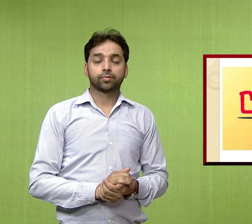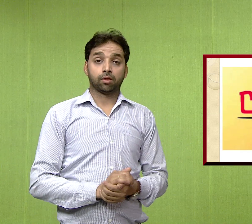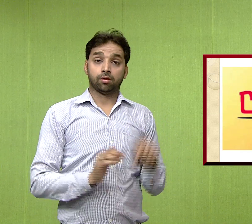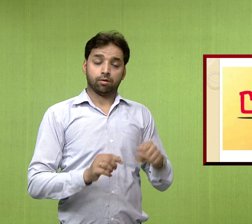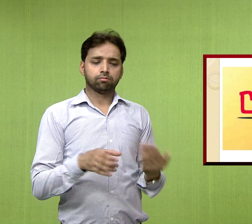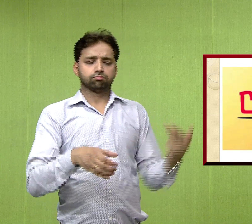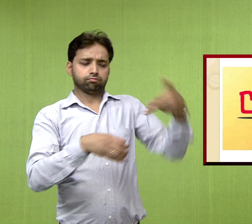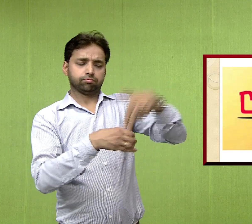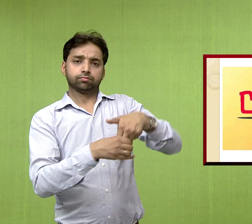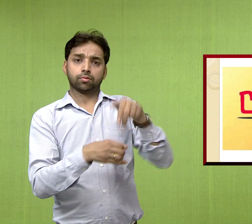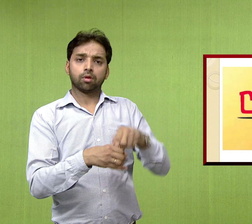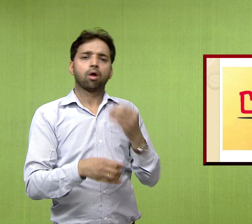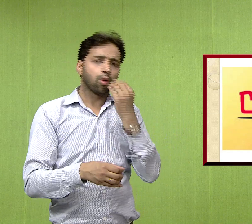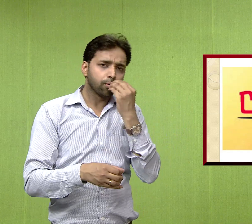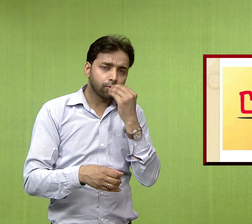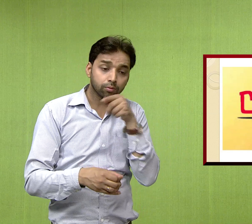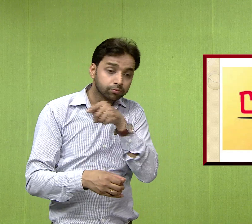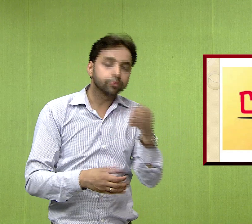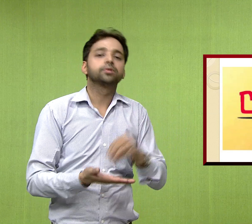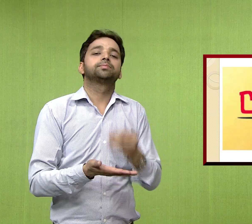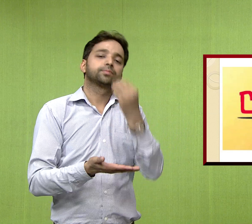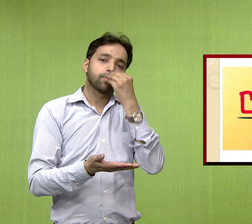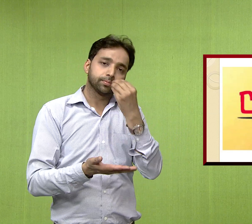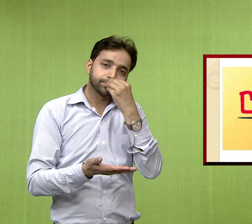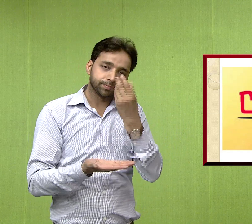which includes the food we eat,